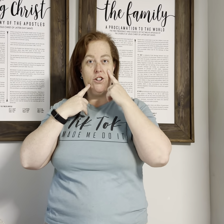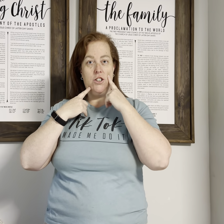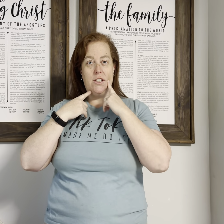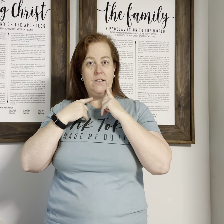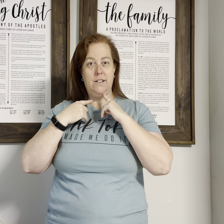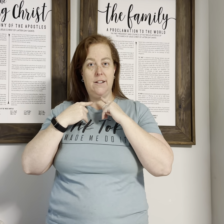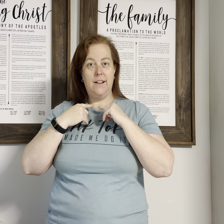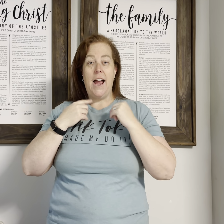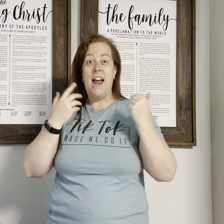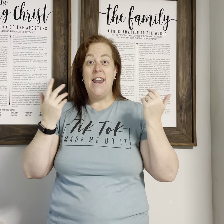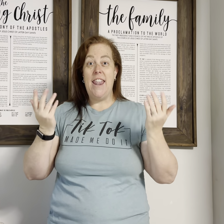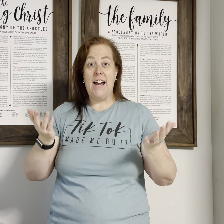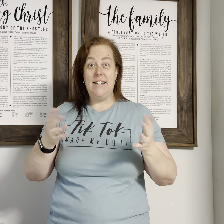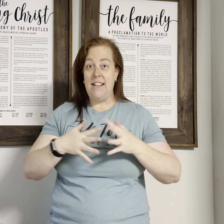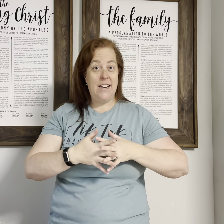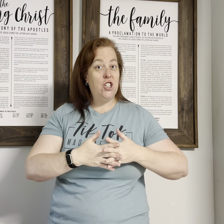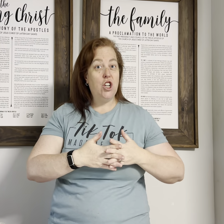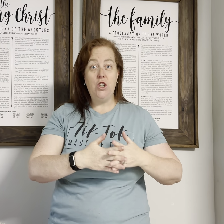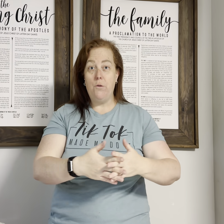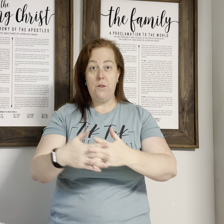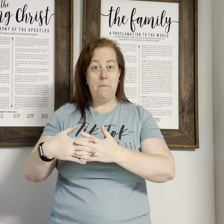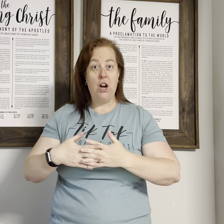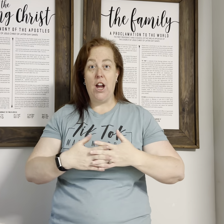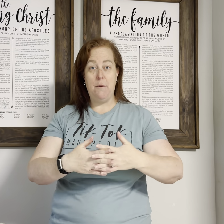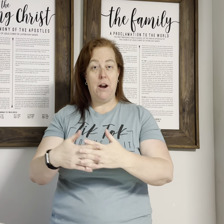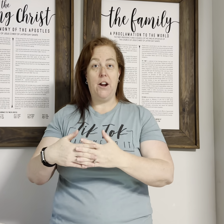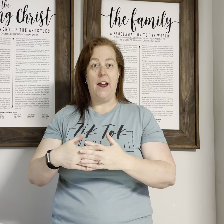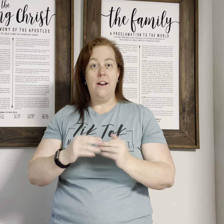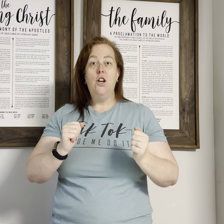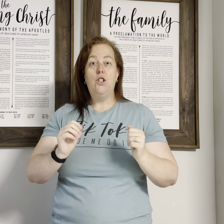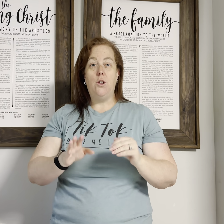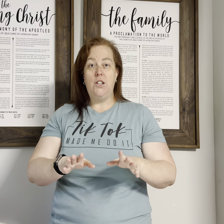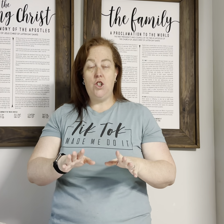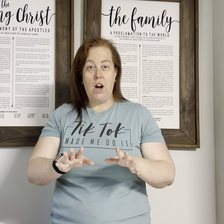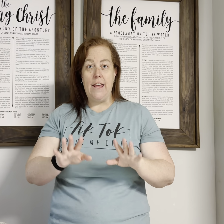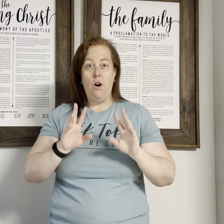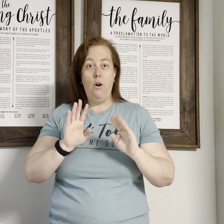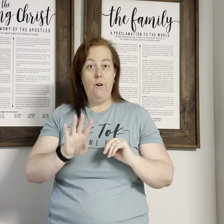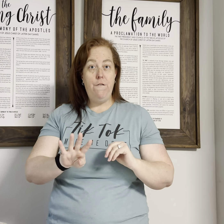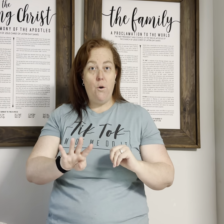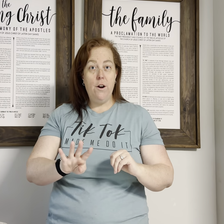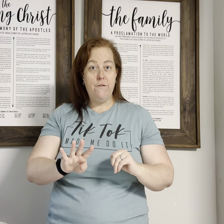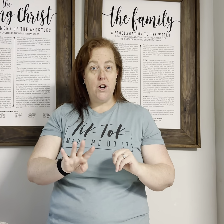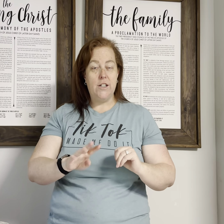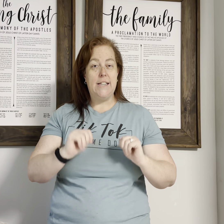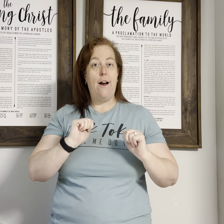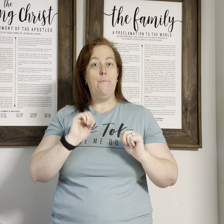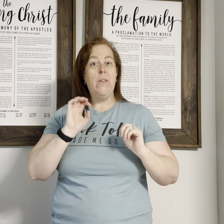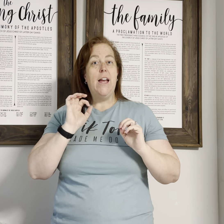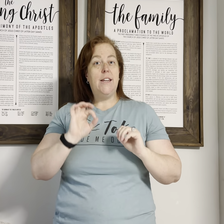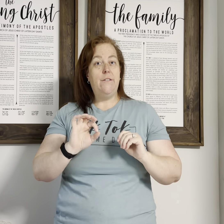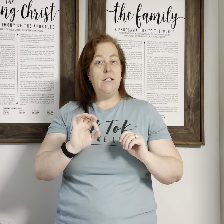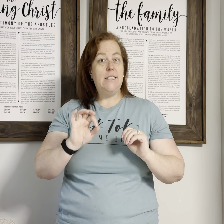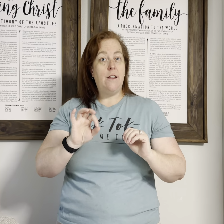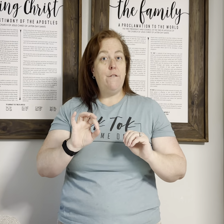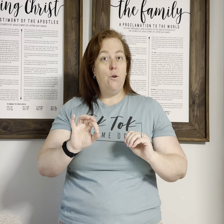tears. And that's it. And then it starts over with America, America. So let's try the whole fourth verse. Now, the difference is on the fourth